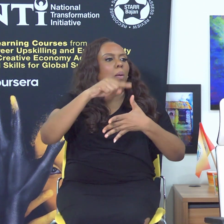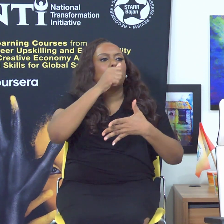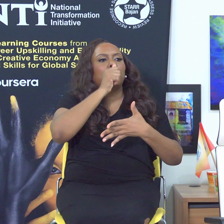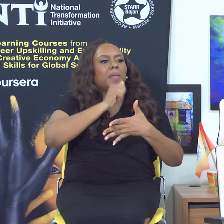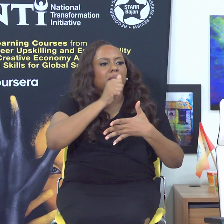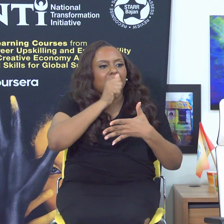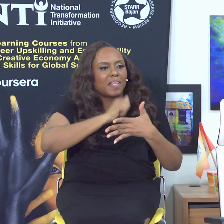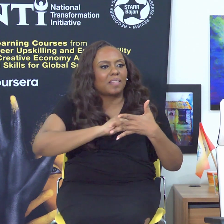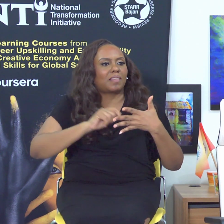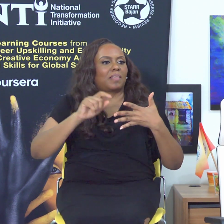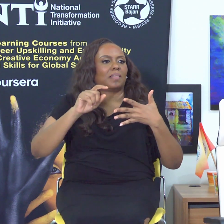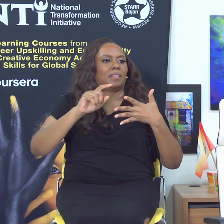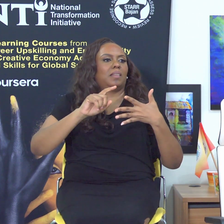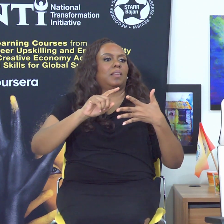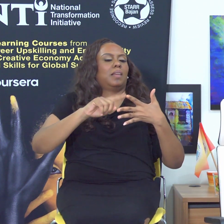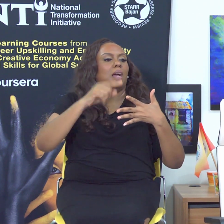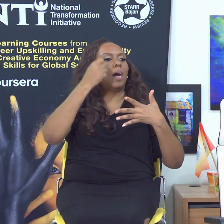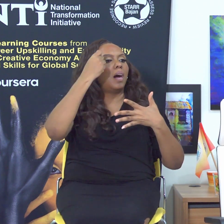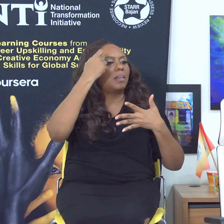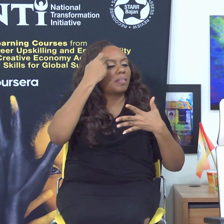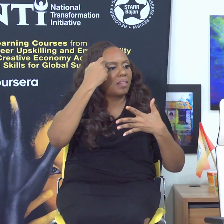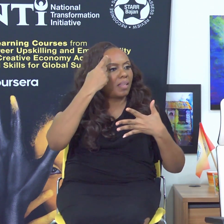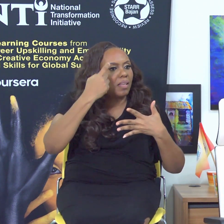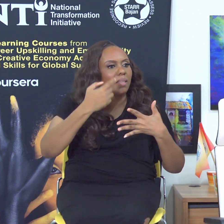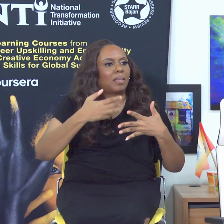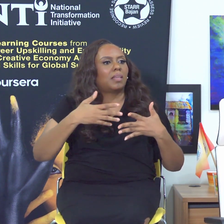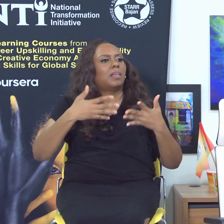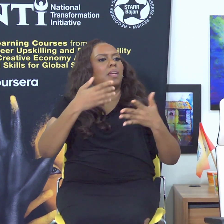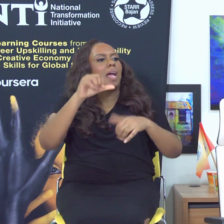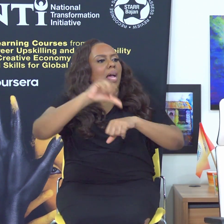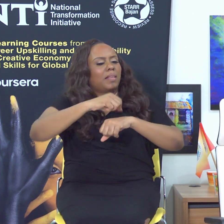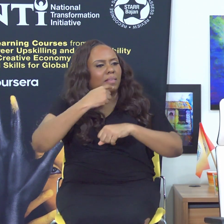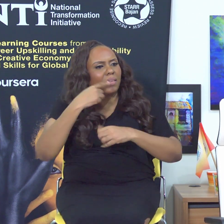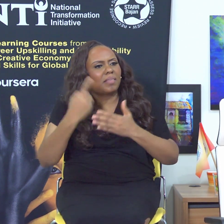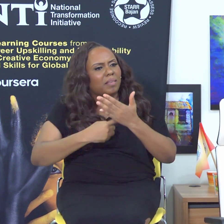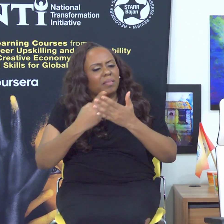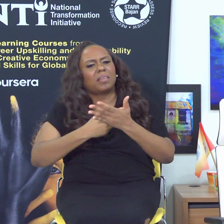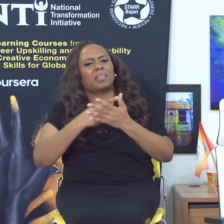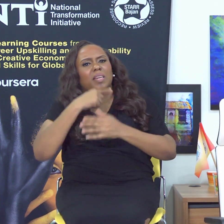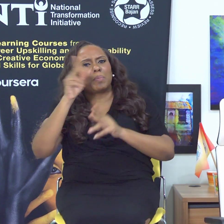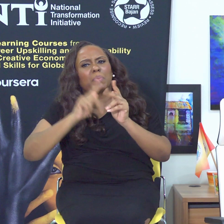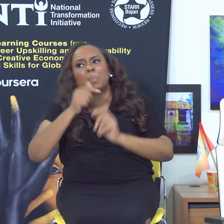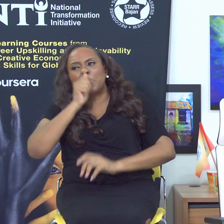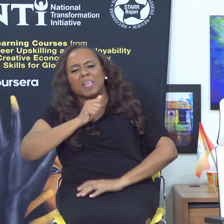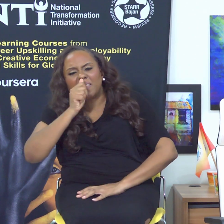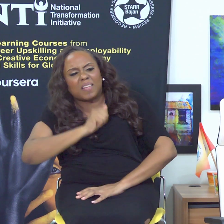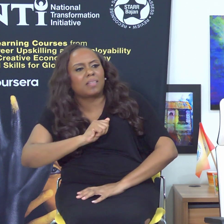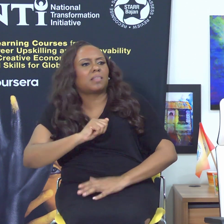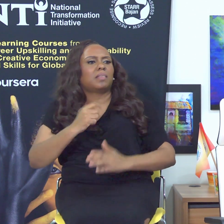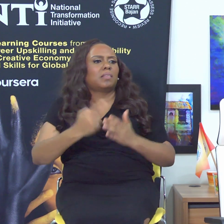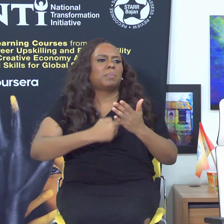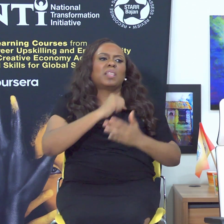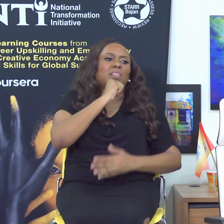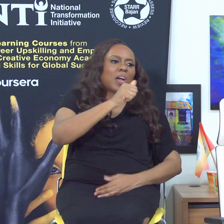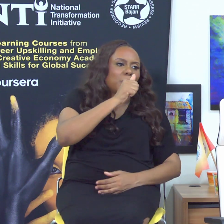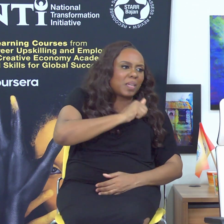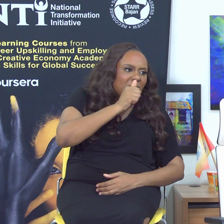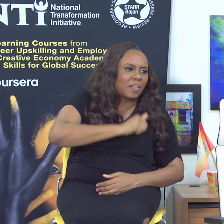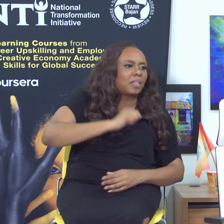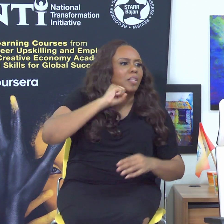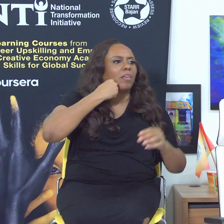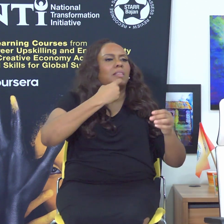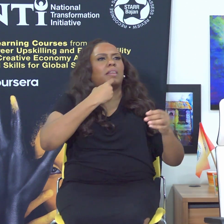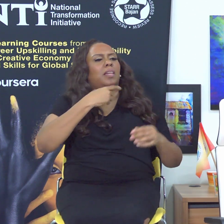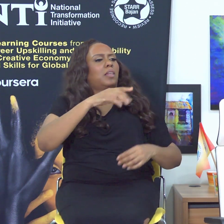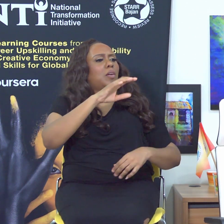about sometimes maybe it's not impatient or not. Then Soraya talked about the